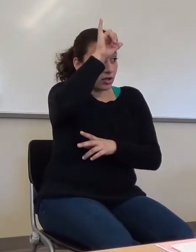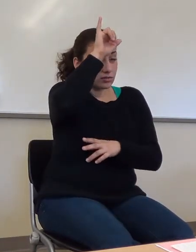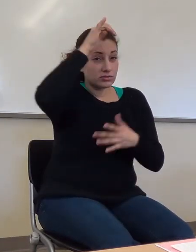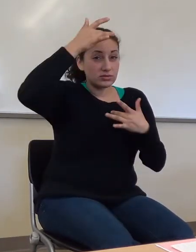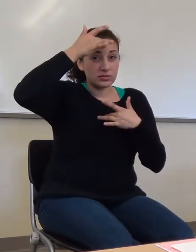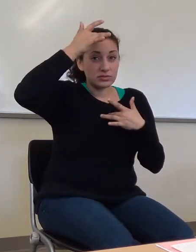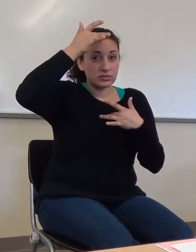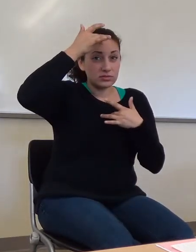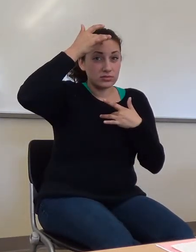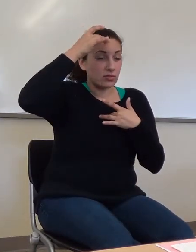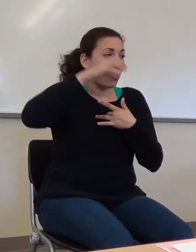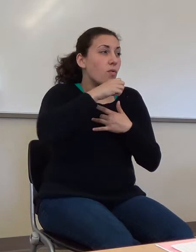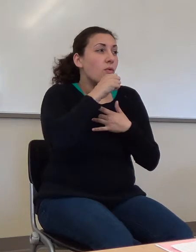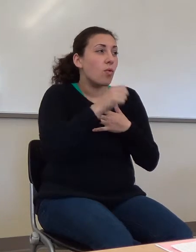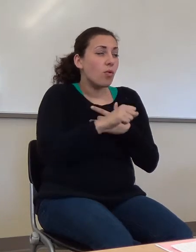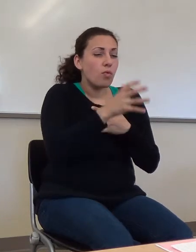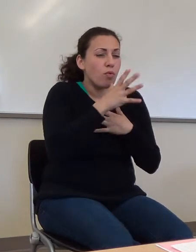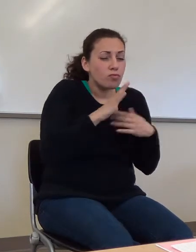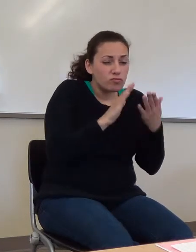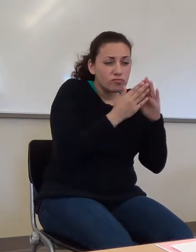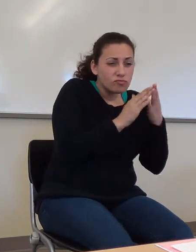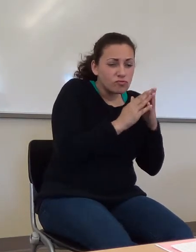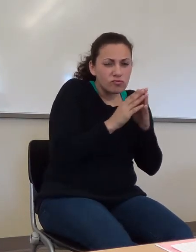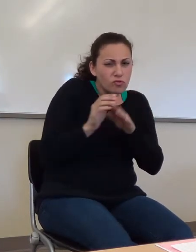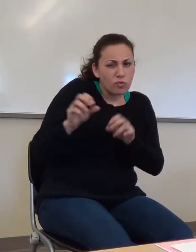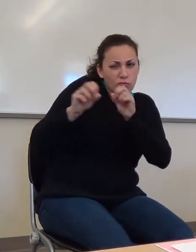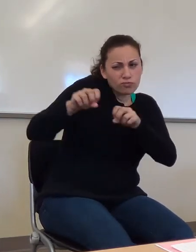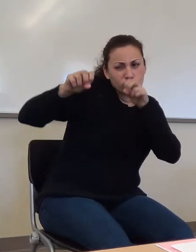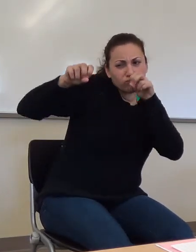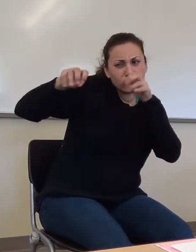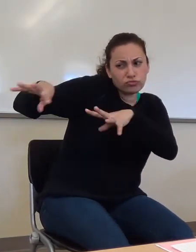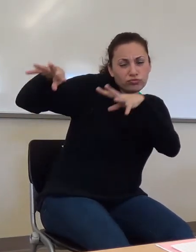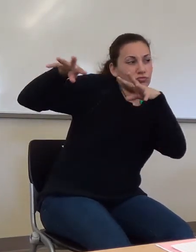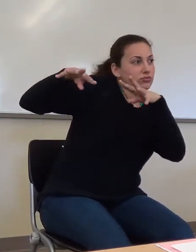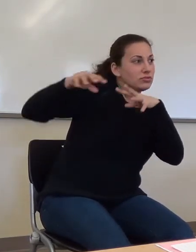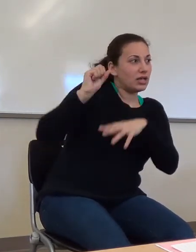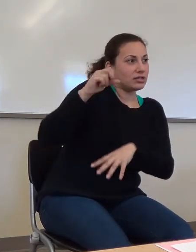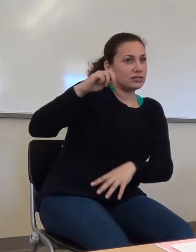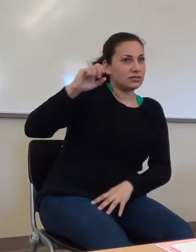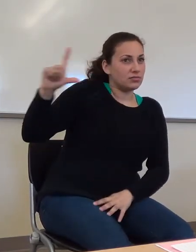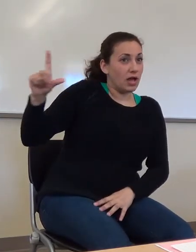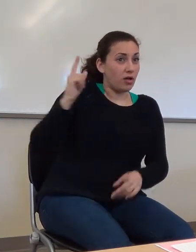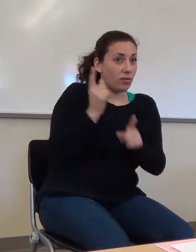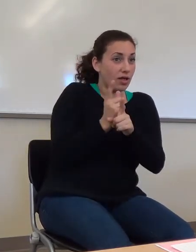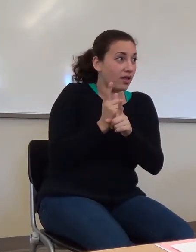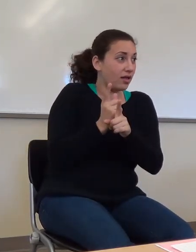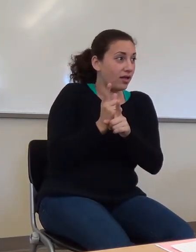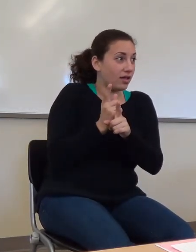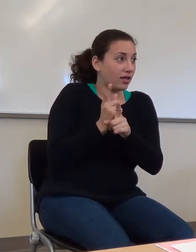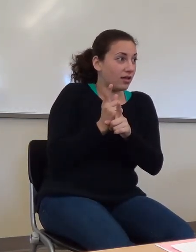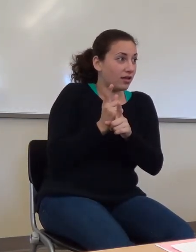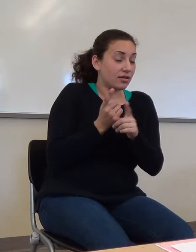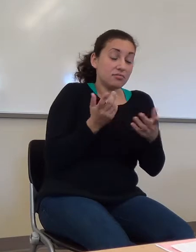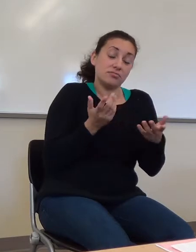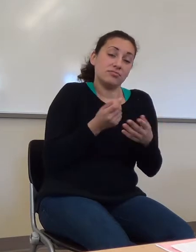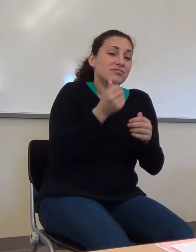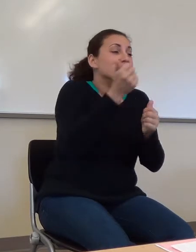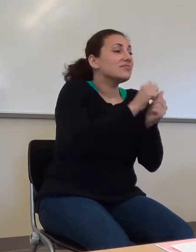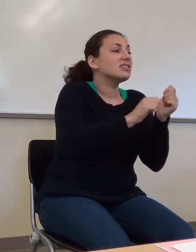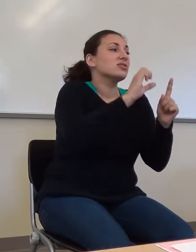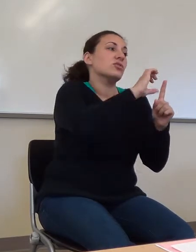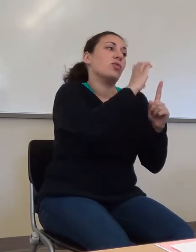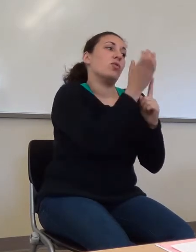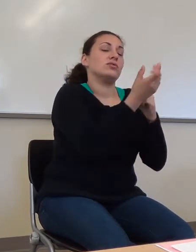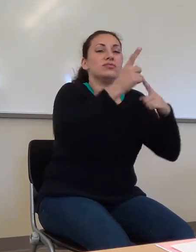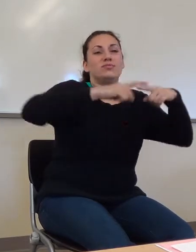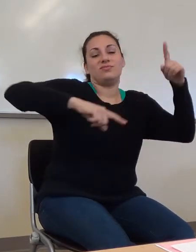some old woman in the village had put a spell on them. You know what I'm saying? It's in every culture, the